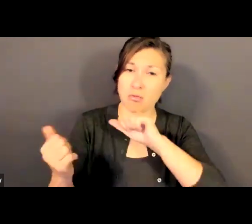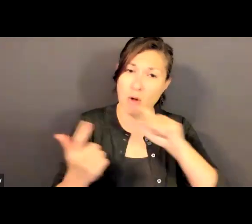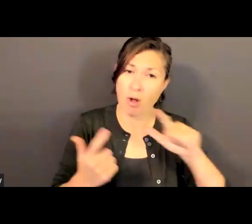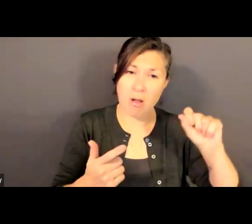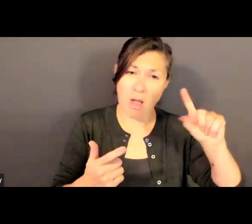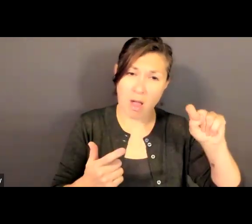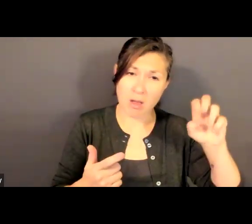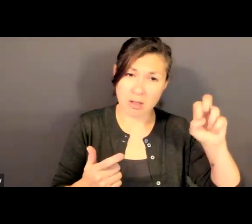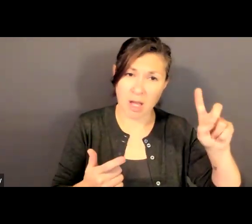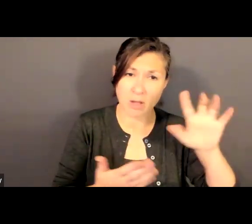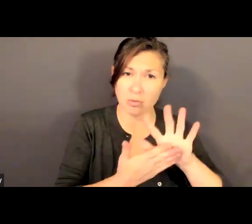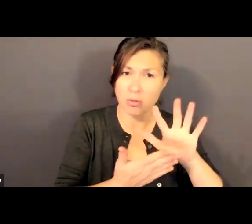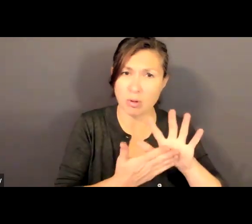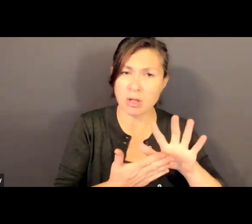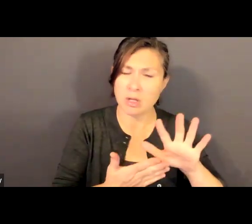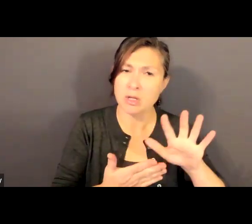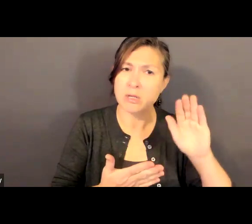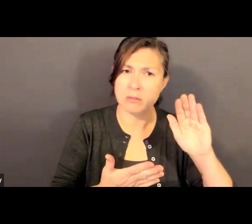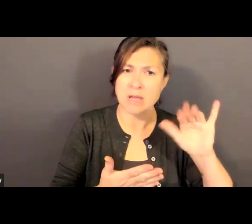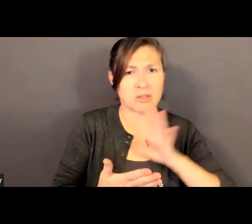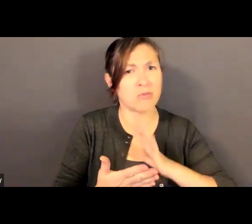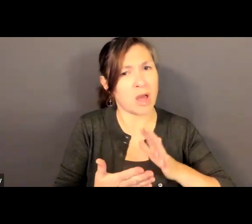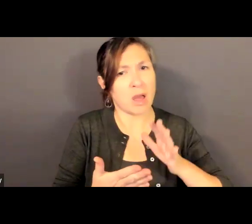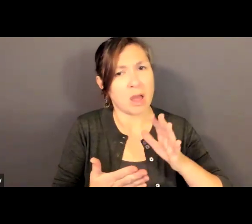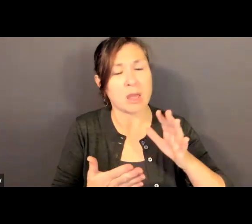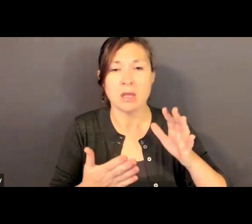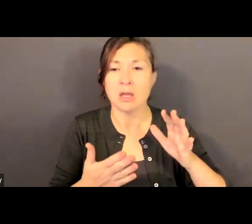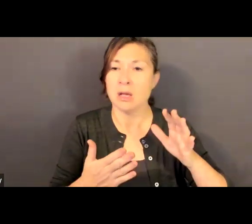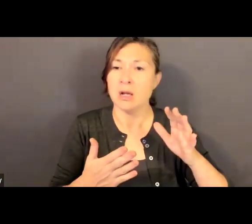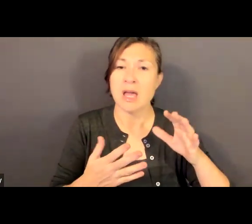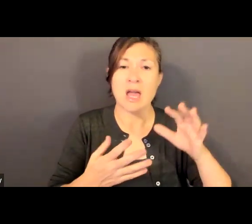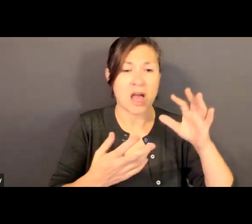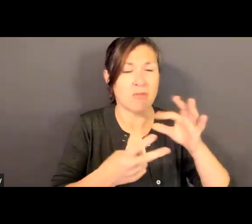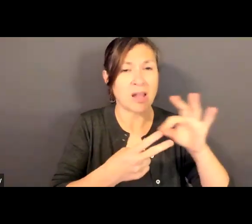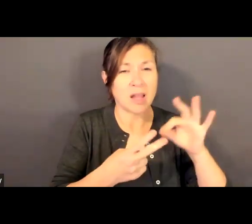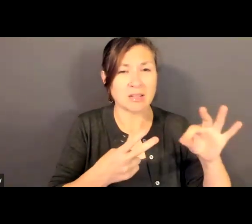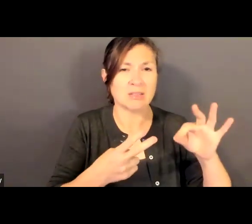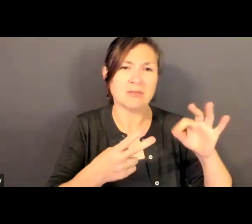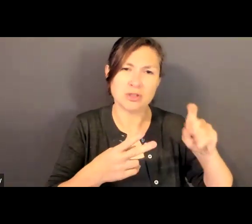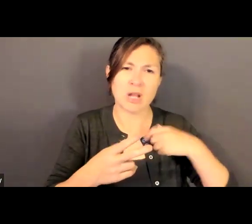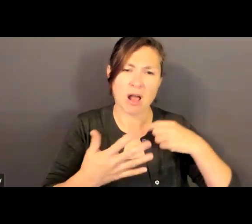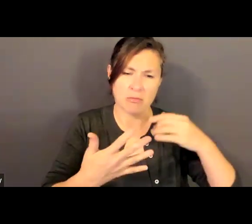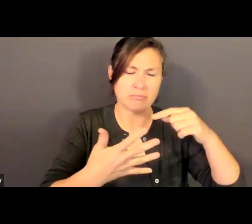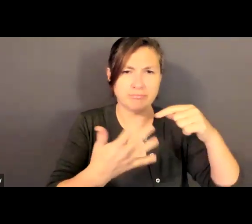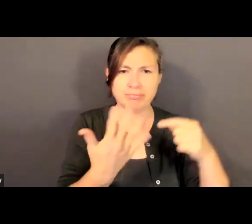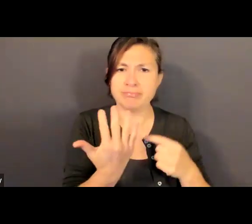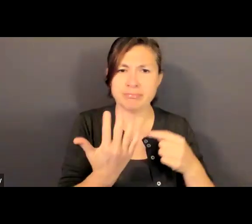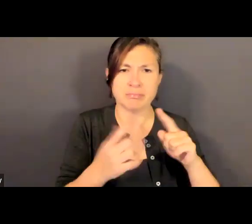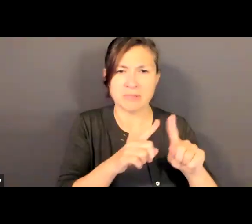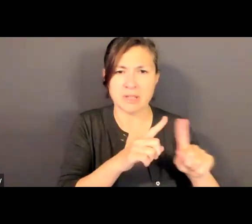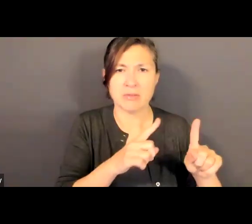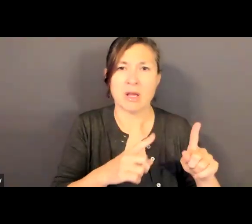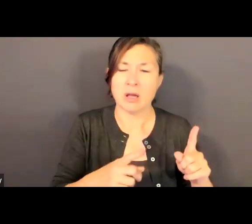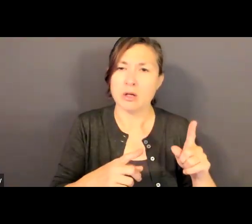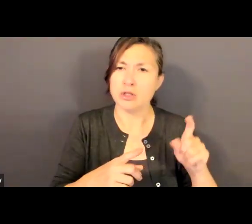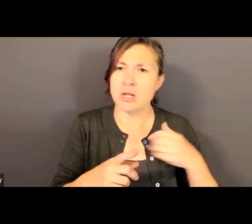and that having elective options should exist. But the most important piece was that this idea of, I think for years, our mindset with alternative ed